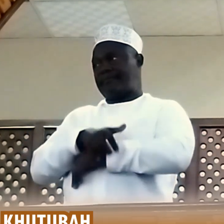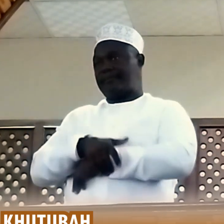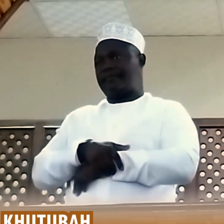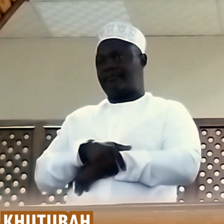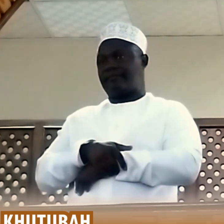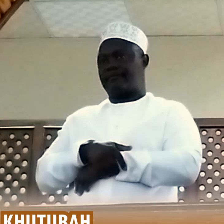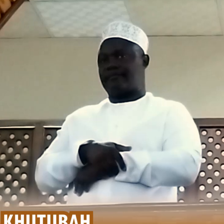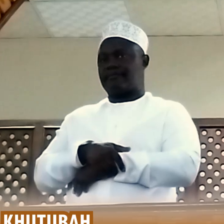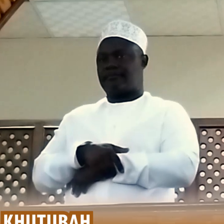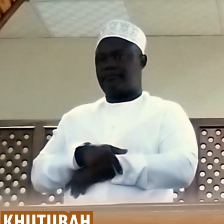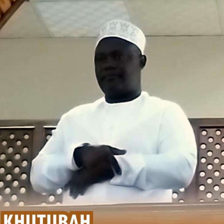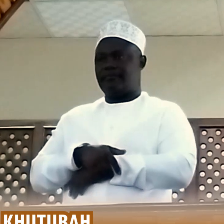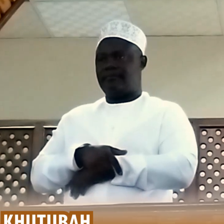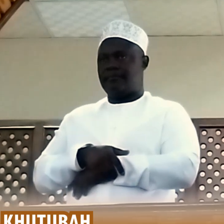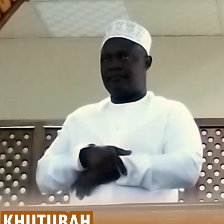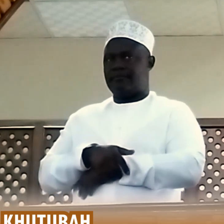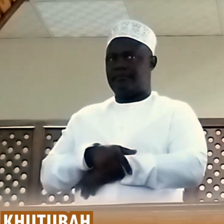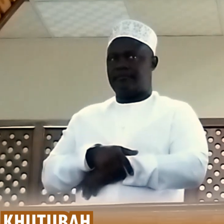ayuha al ikhwa